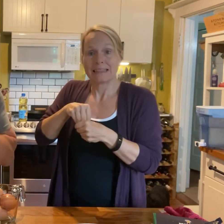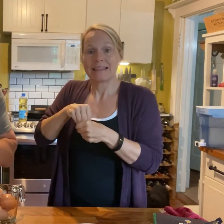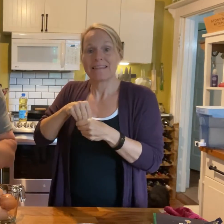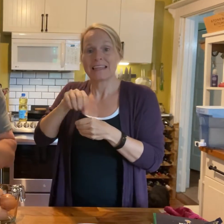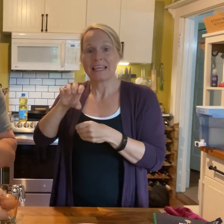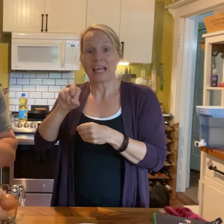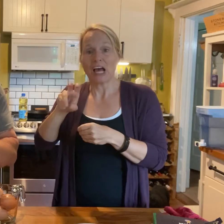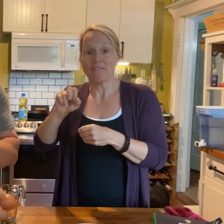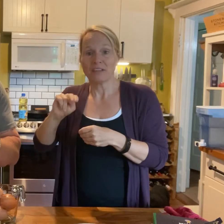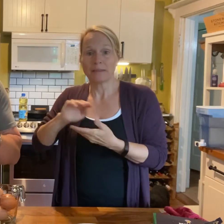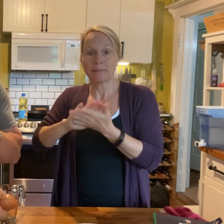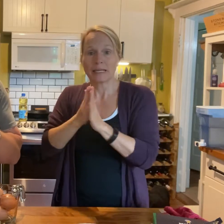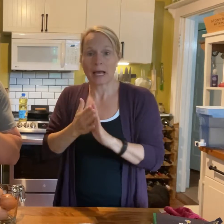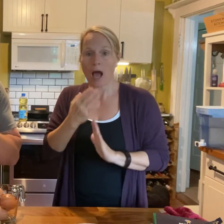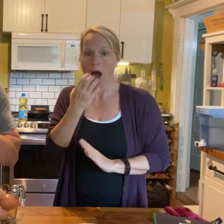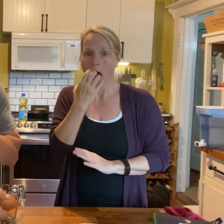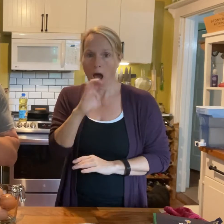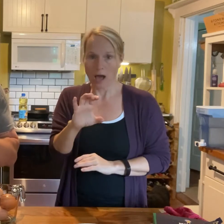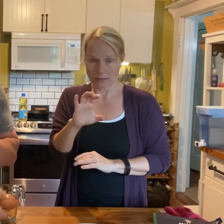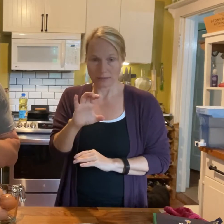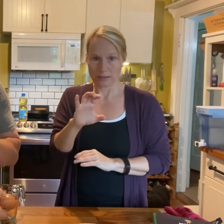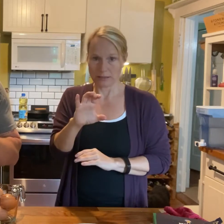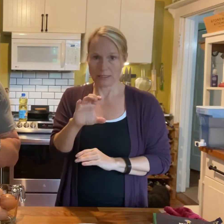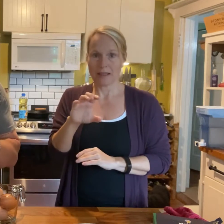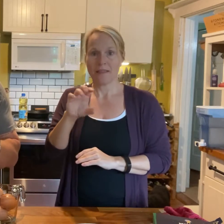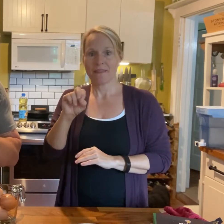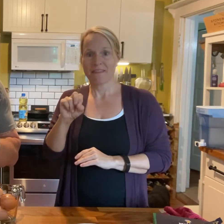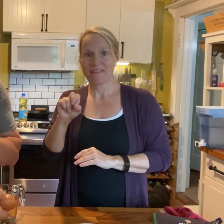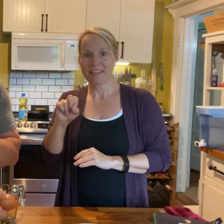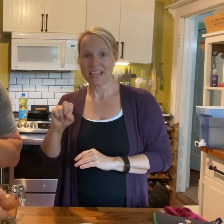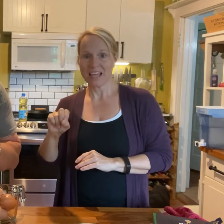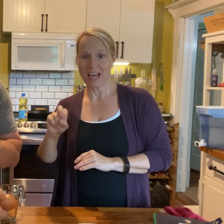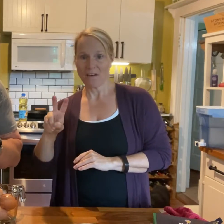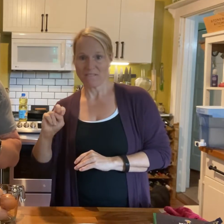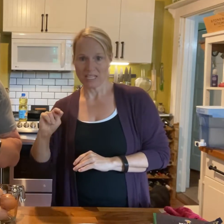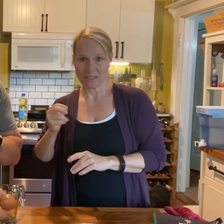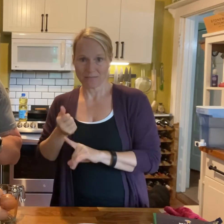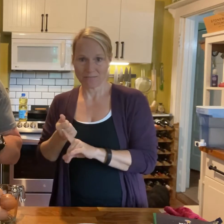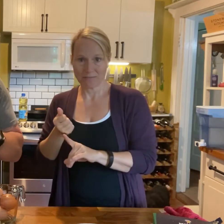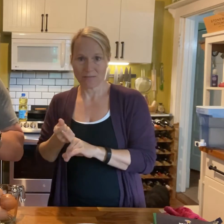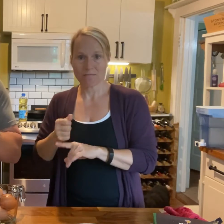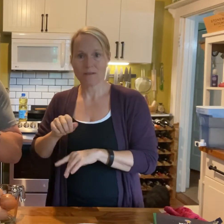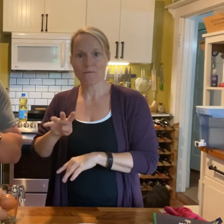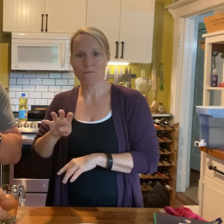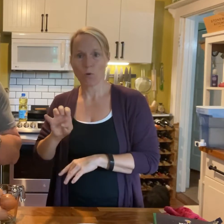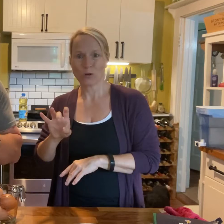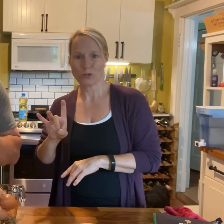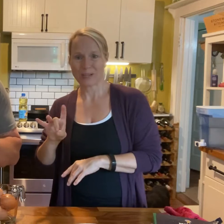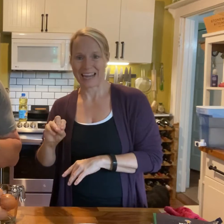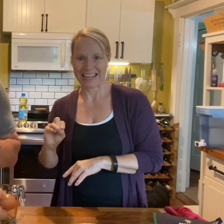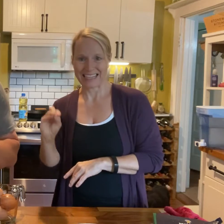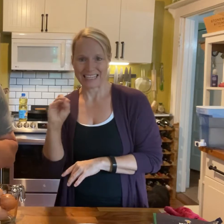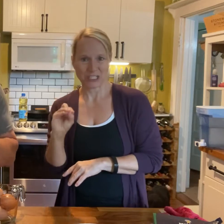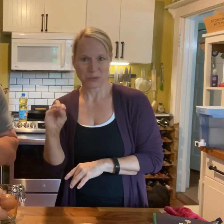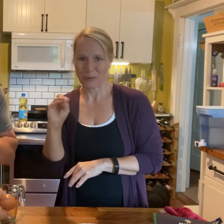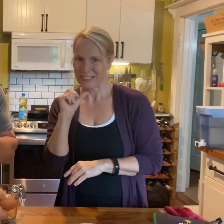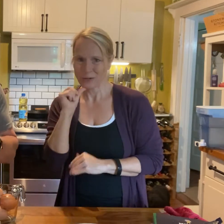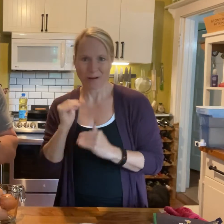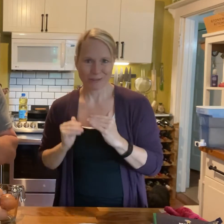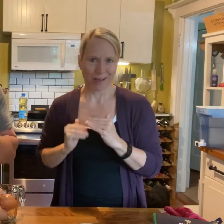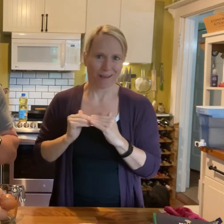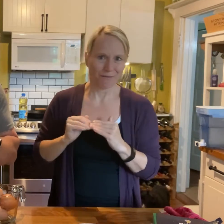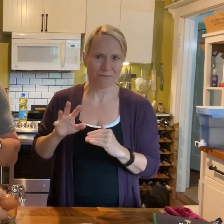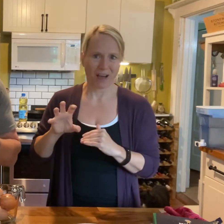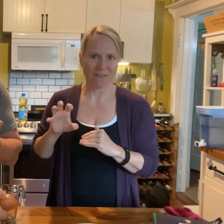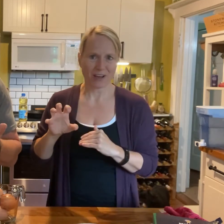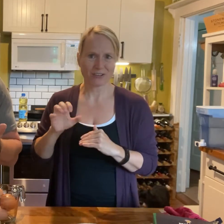getting hot. The oven is on 480 degrees. You don't have to go to 500. I